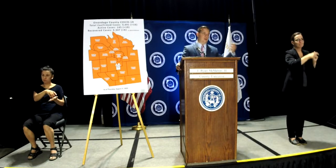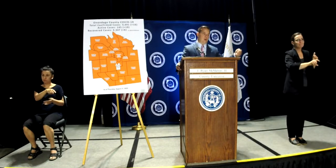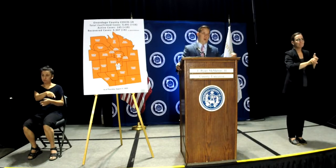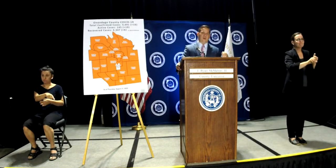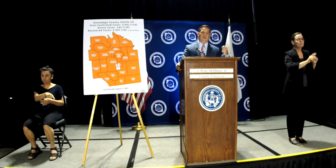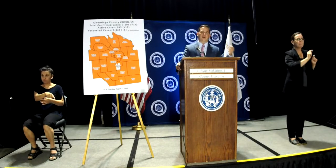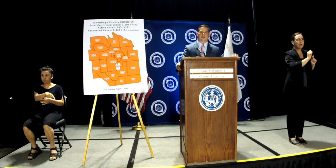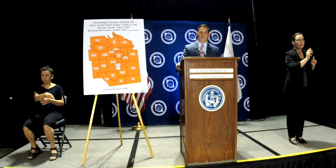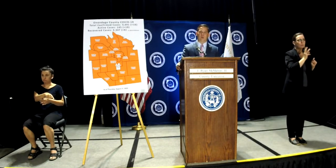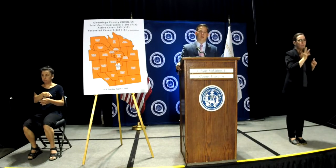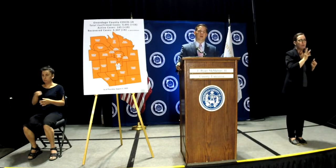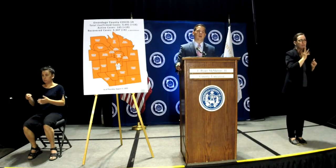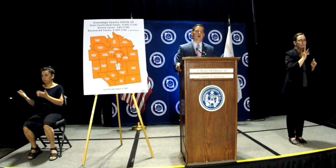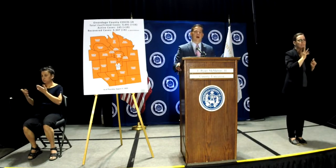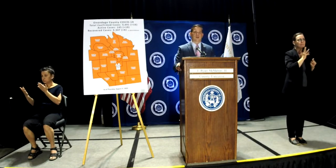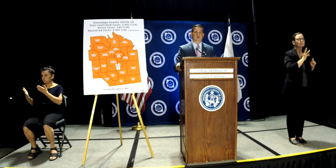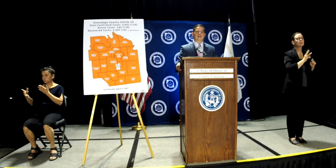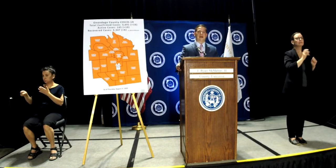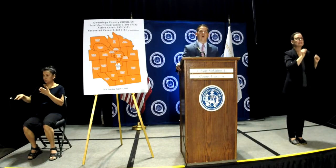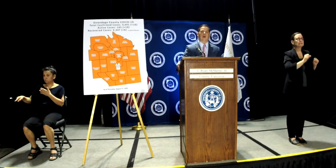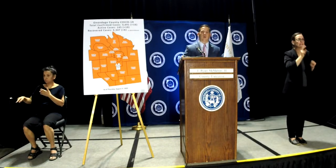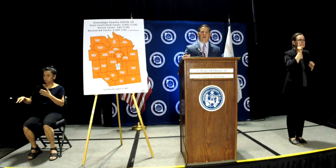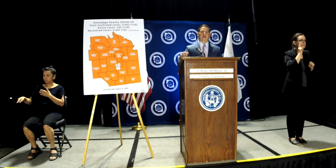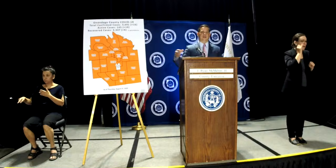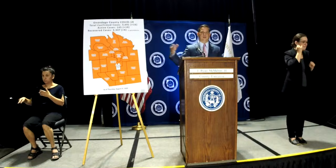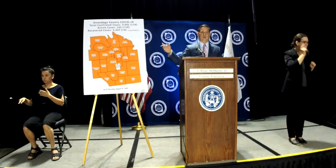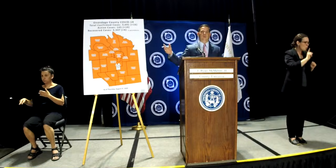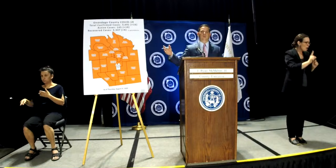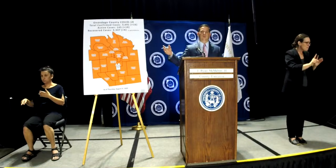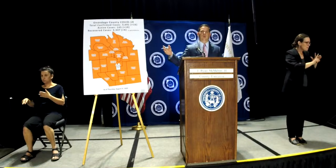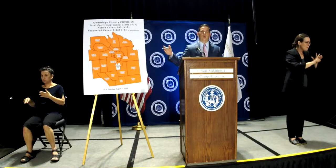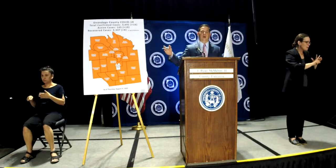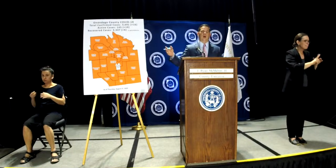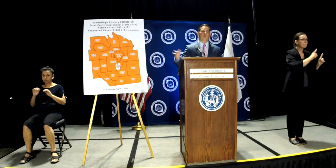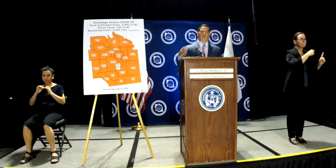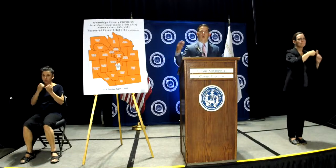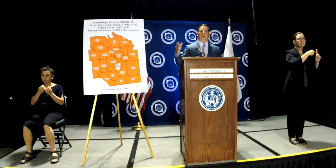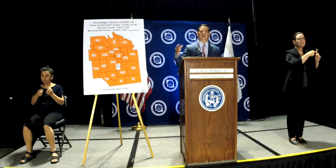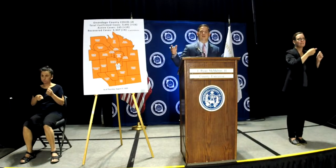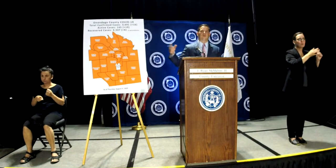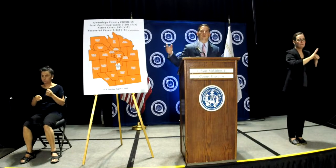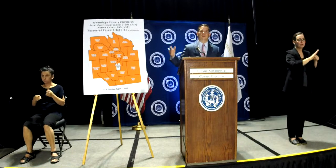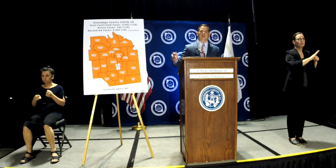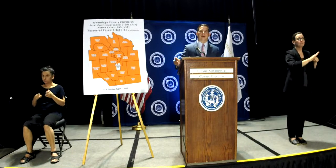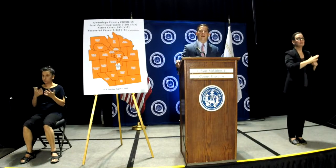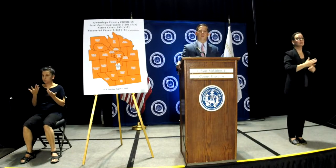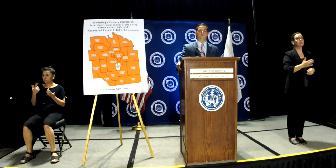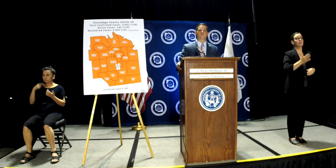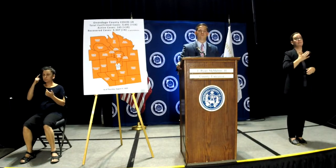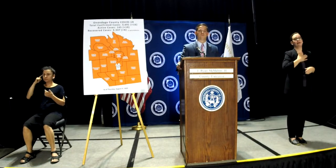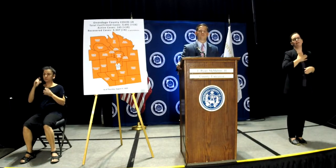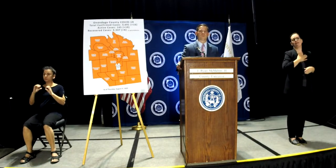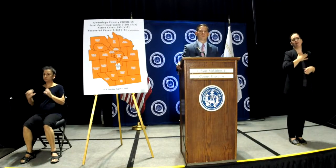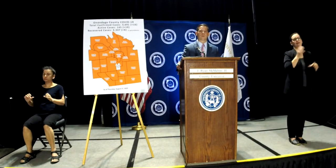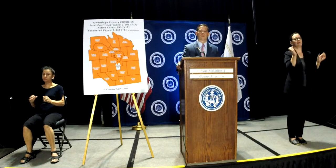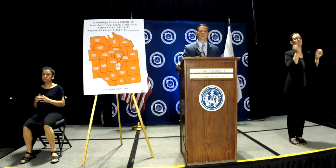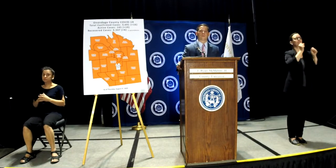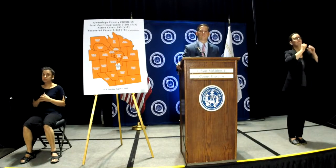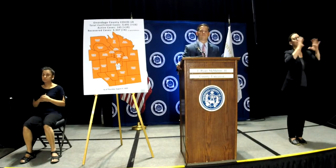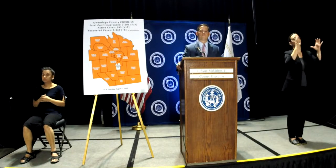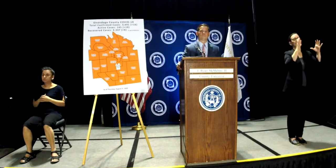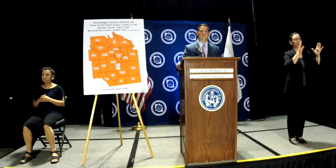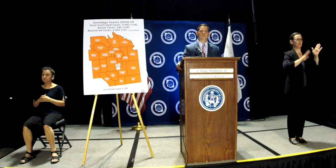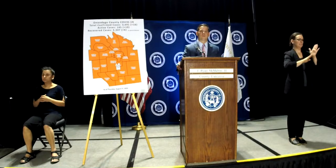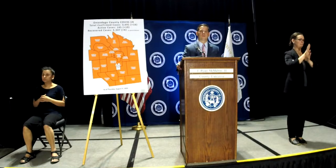it, you go in and you test everybody. So that's how I would like it to work out. We're working to see if we can make that happen. Because I know SU